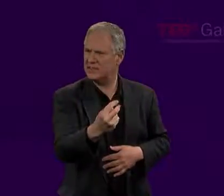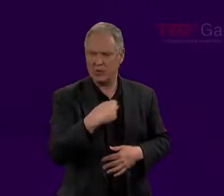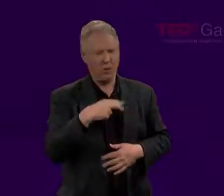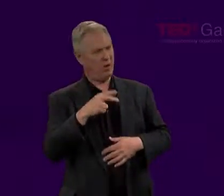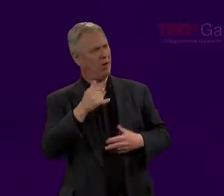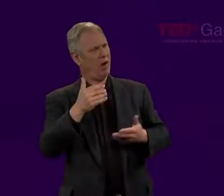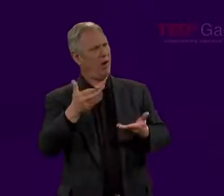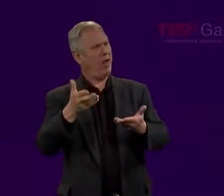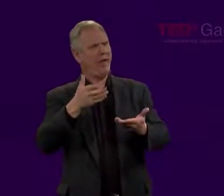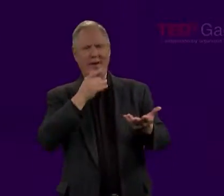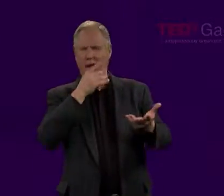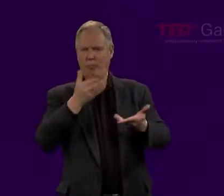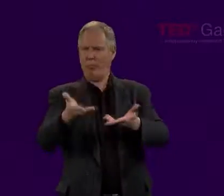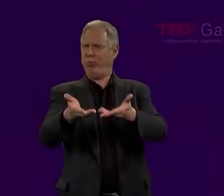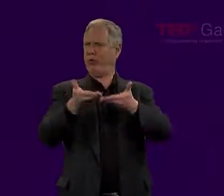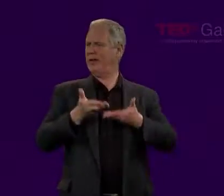You can see it. You can see.